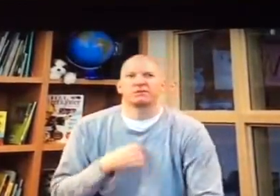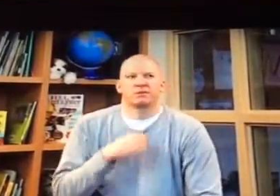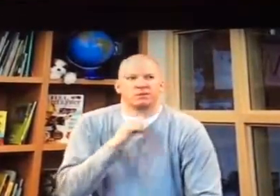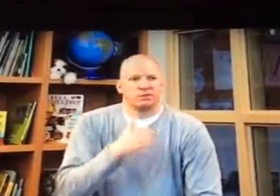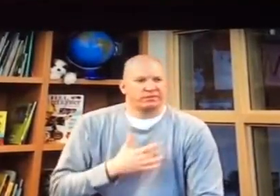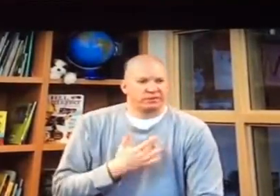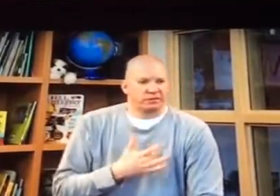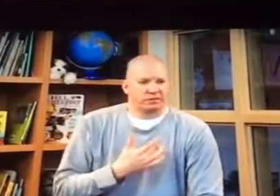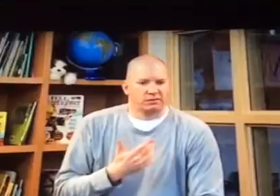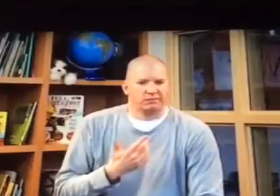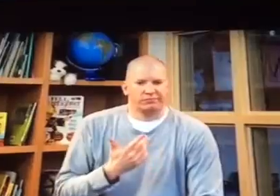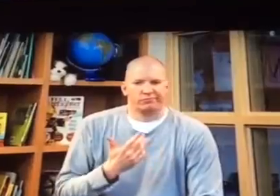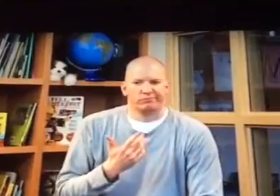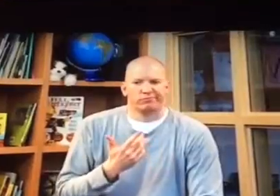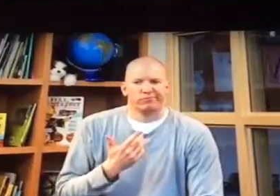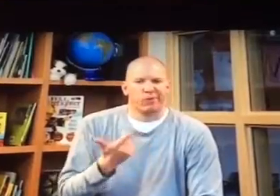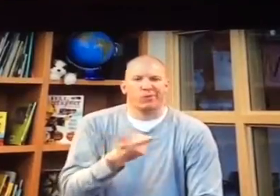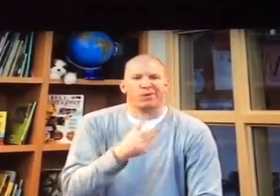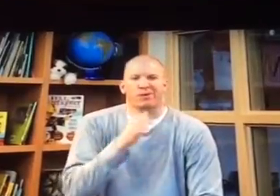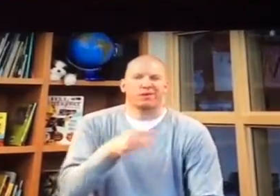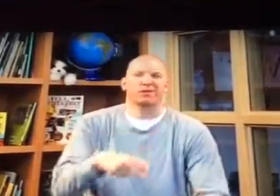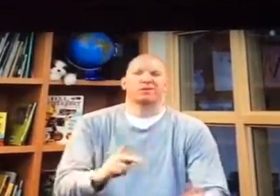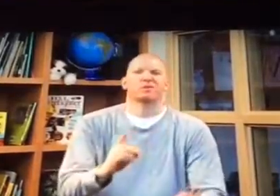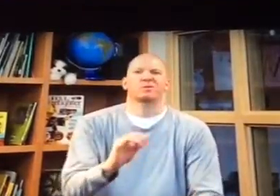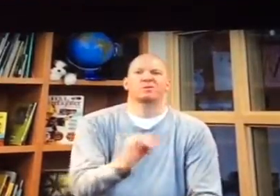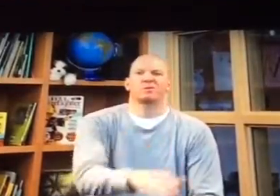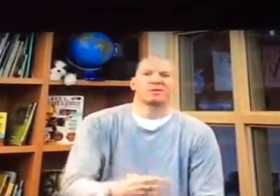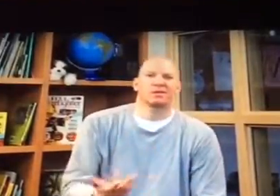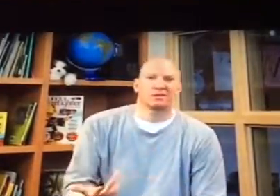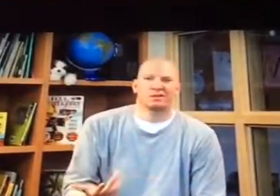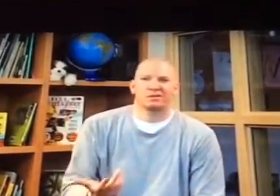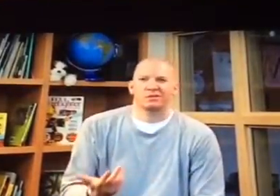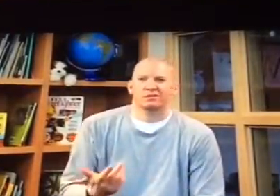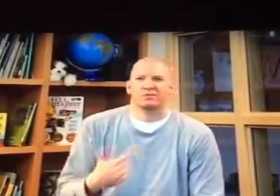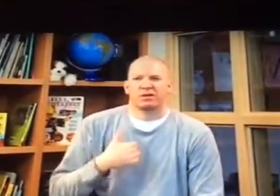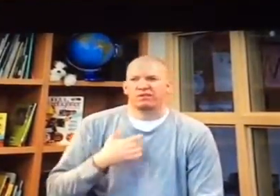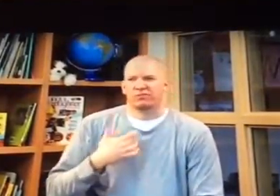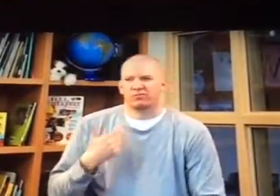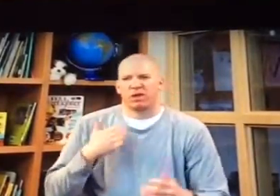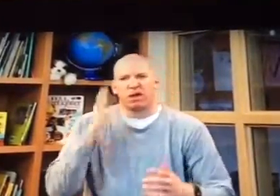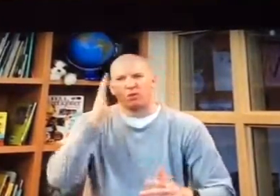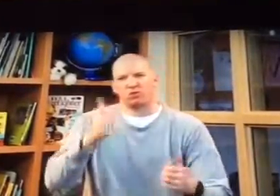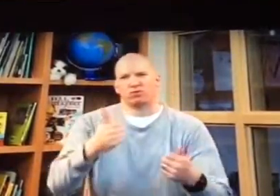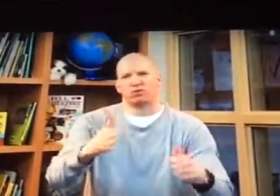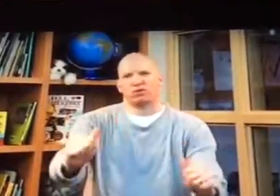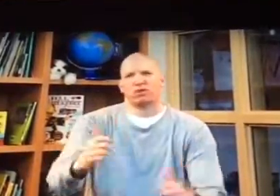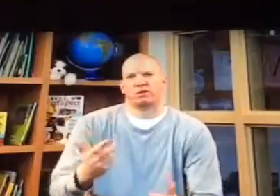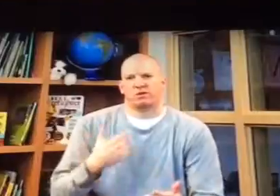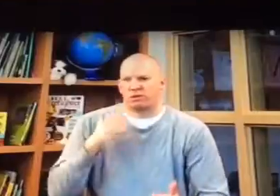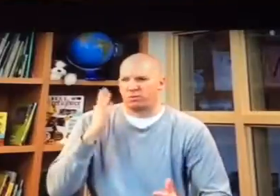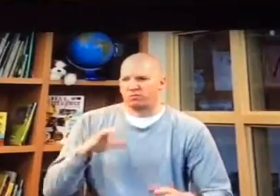the attitude of, oh, I can't. I feel like I'm not going to be able to do that. I won't have the